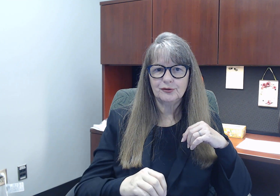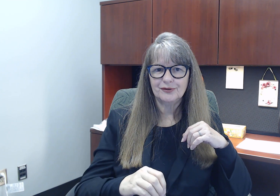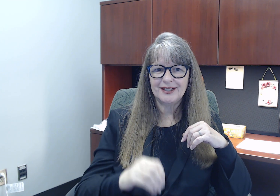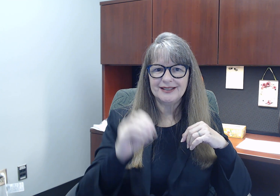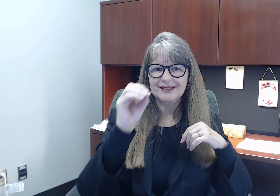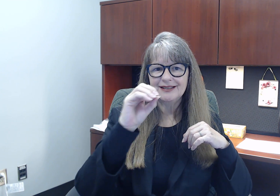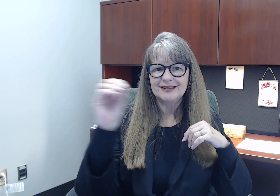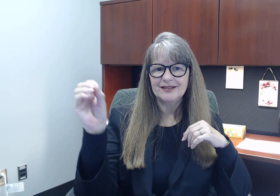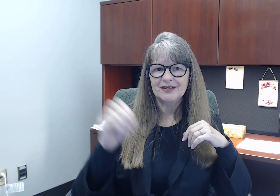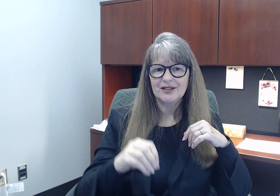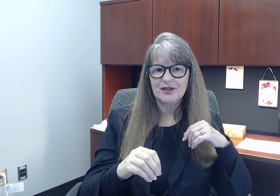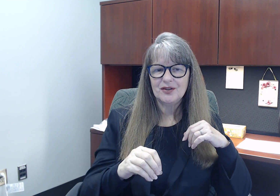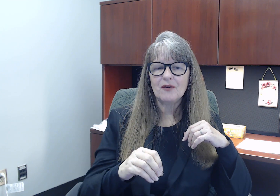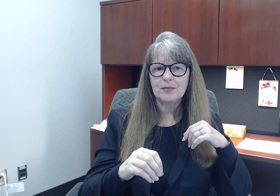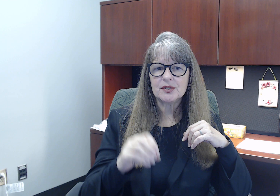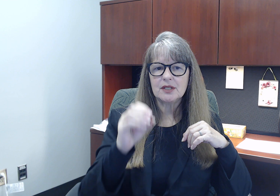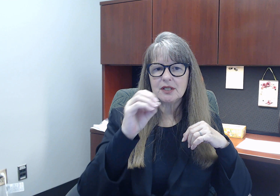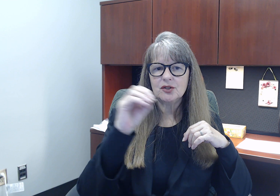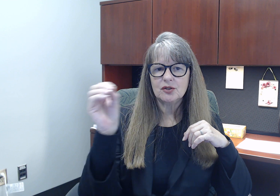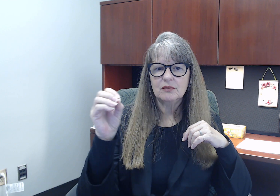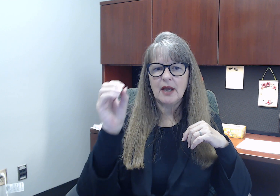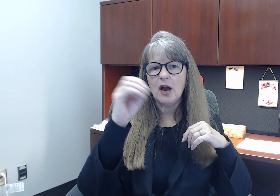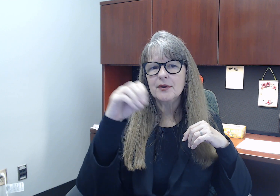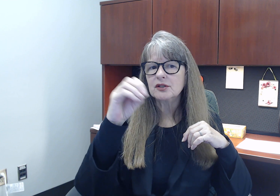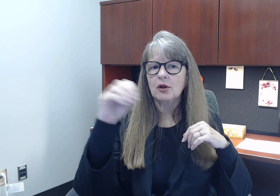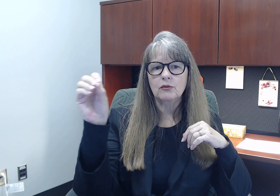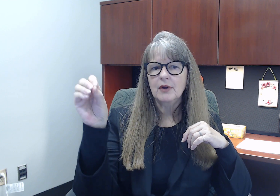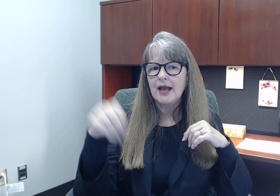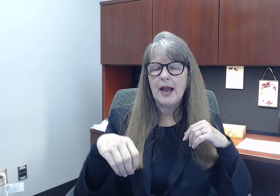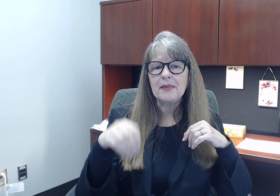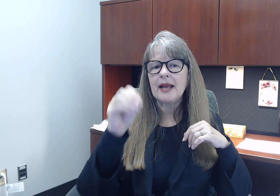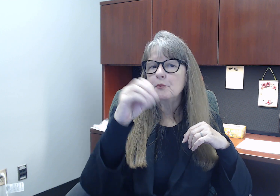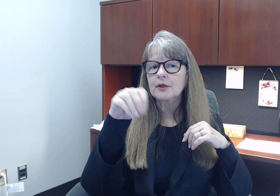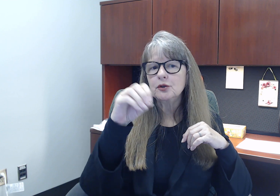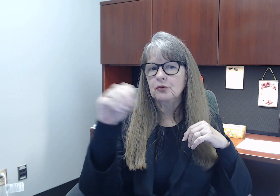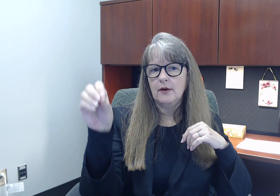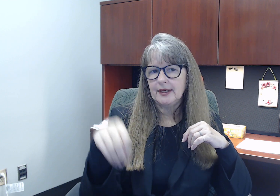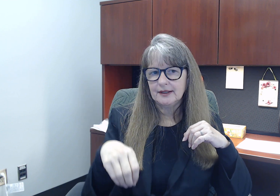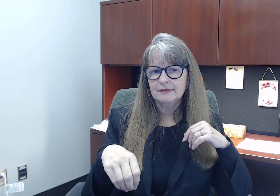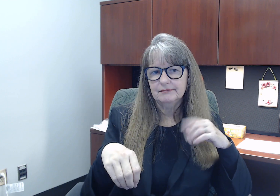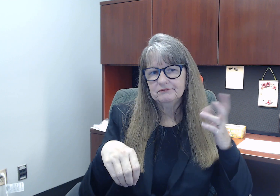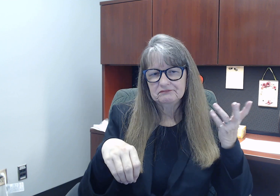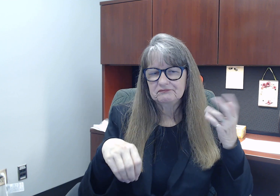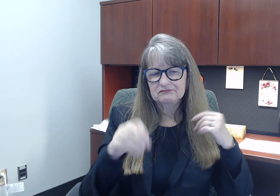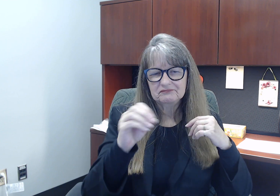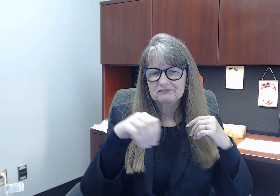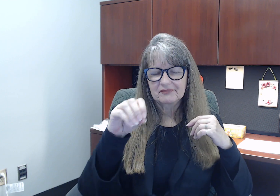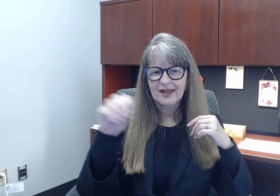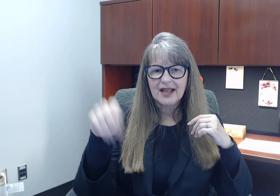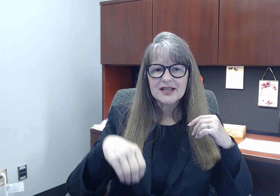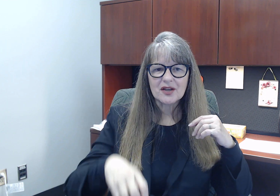right? You have a percentage. I always go, I'm really drawing it. So that's